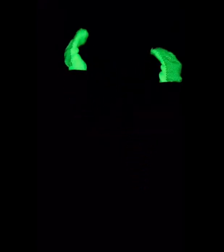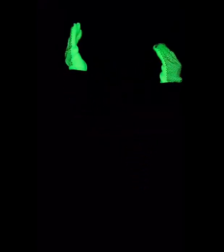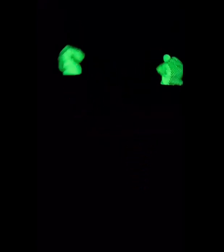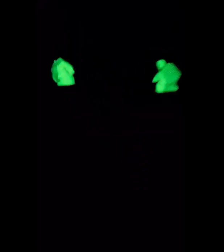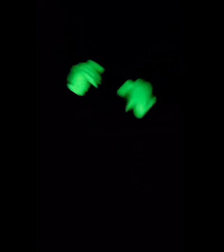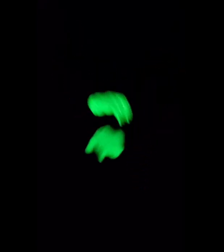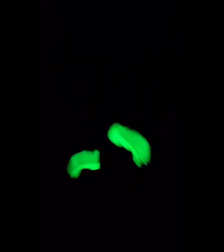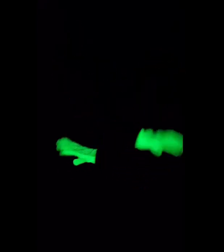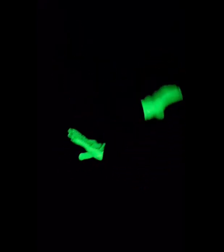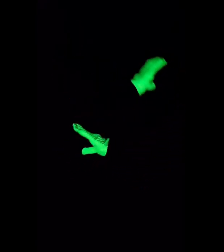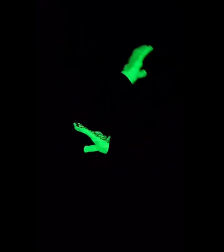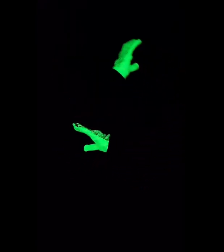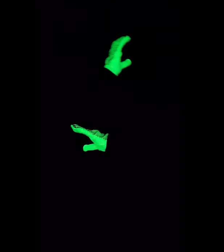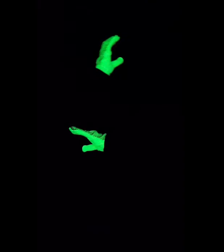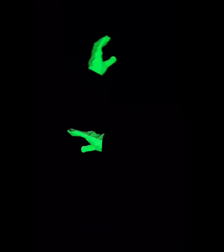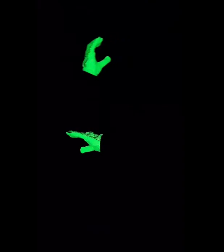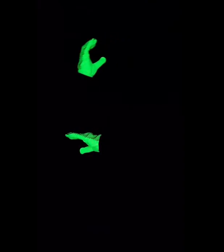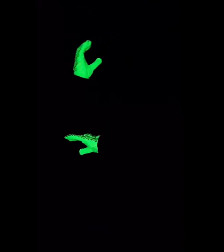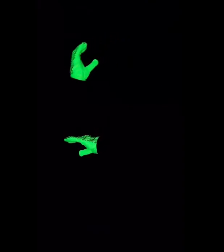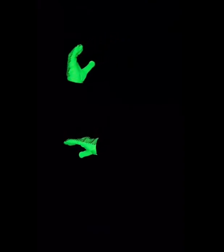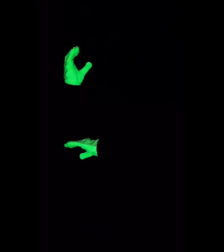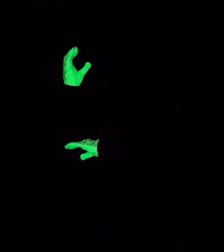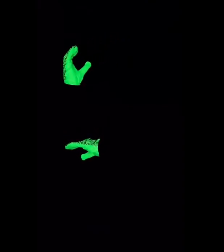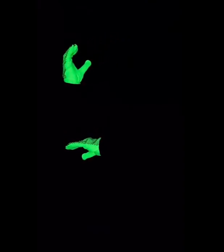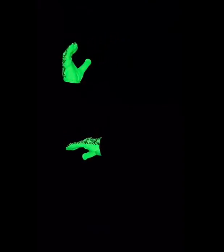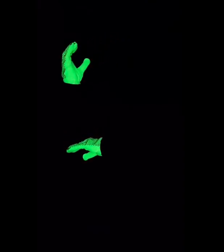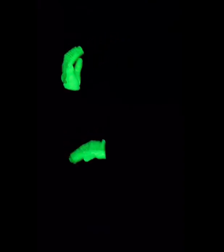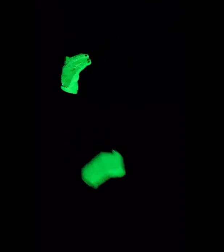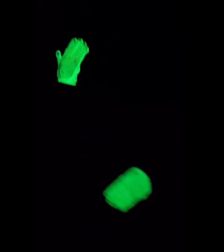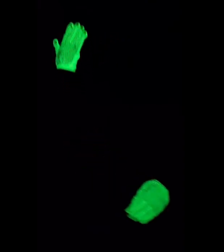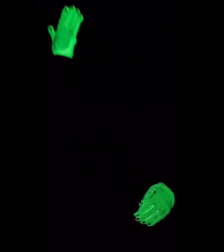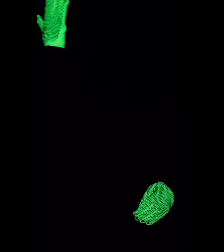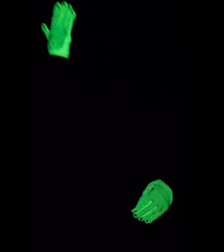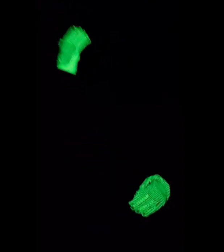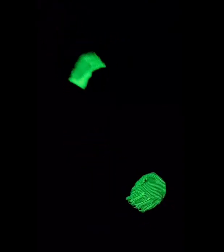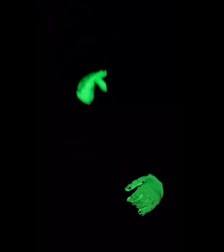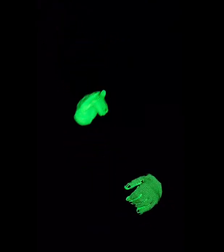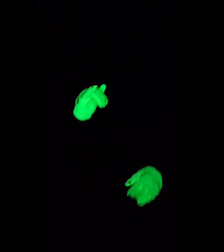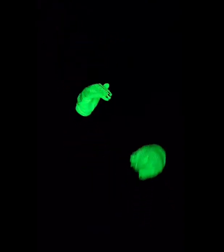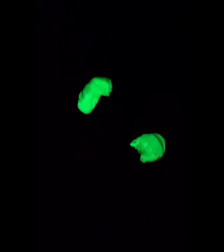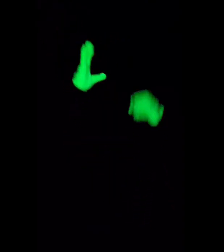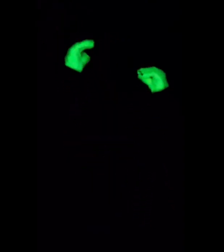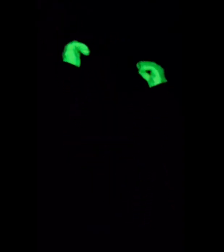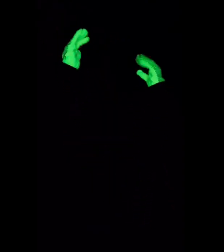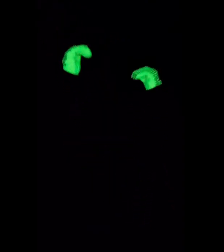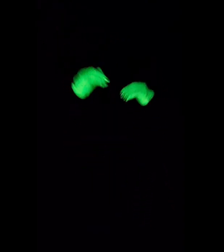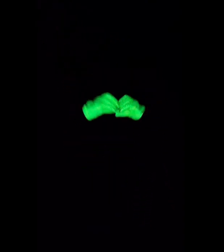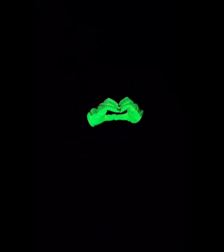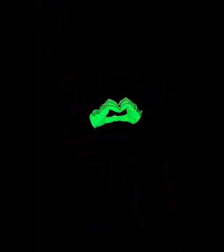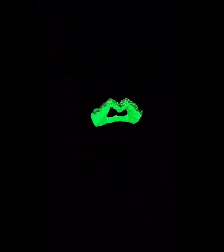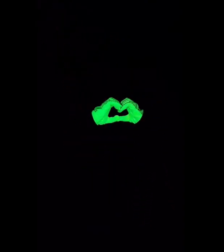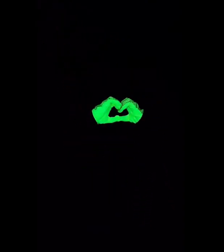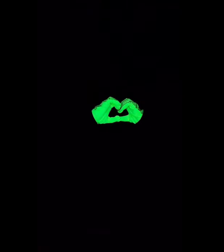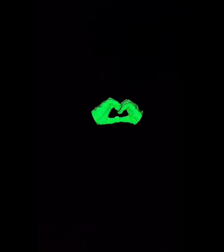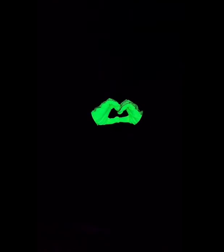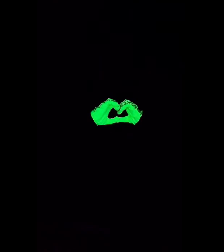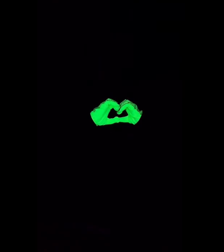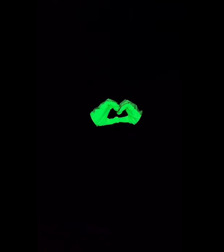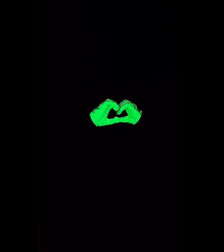hope of Christmas And you're still the hope of my heart